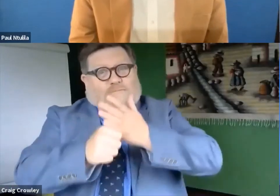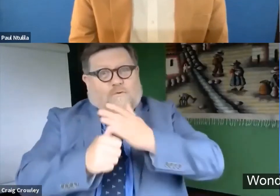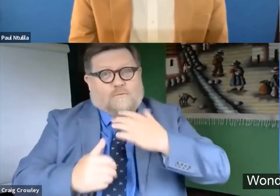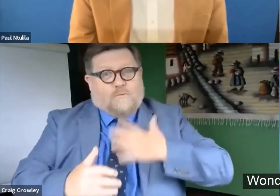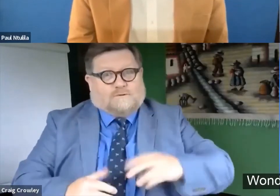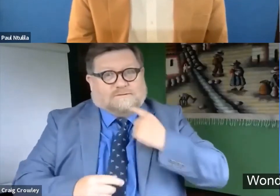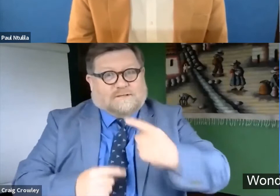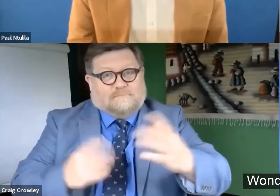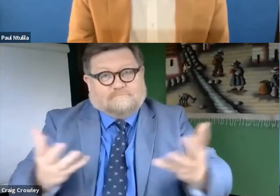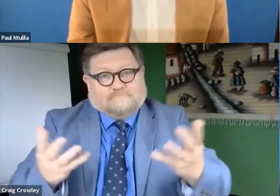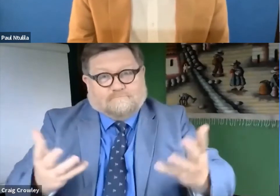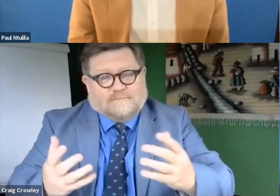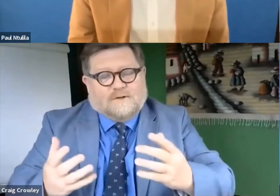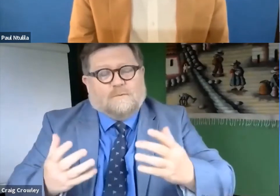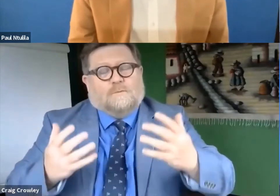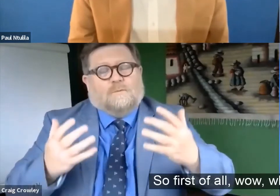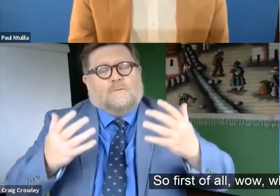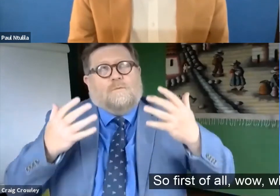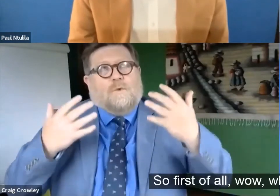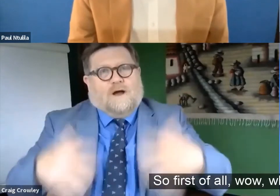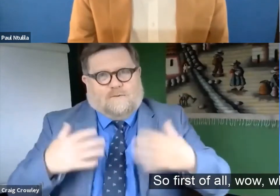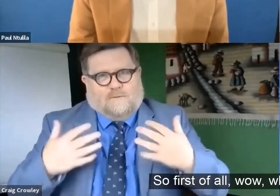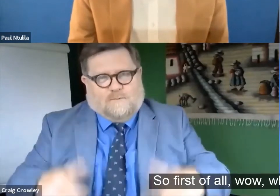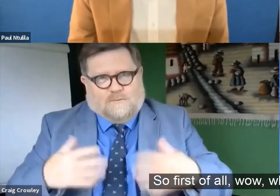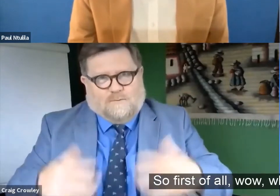Wonderful. So first of all,